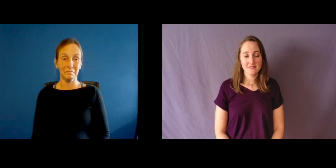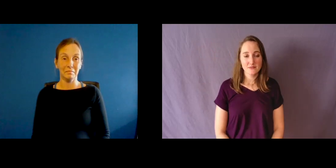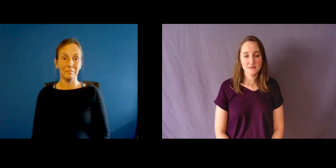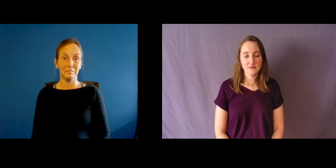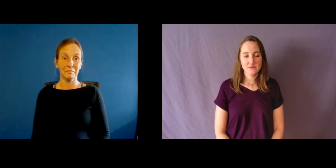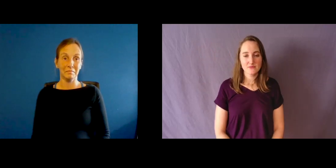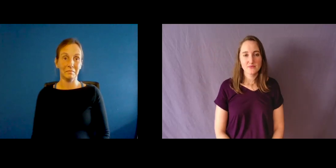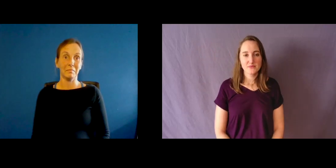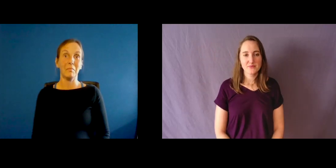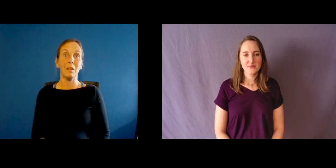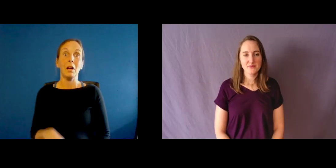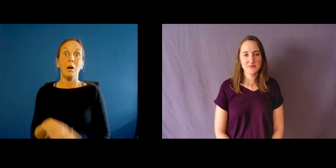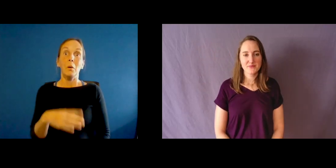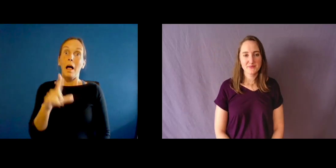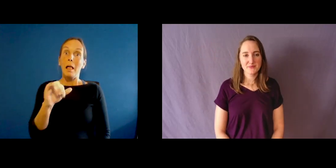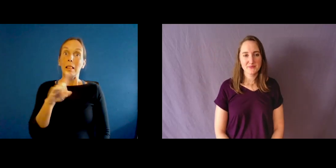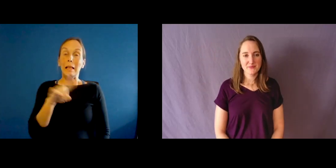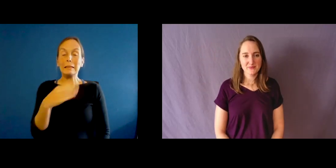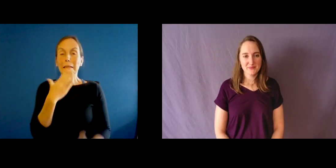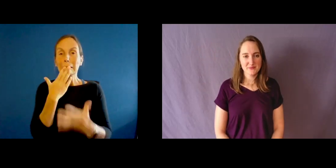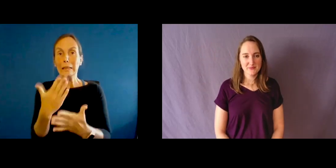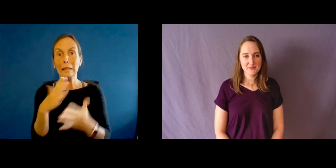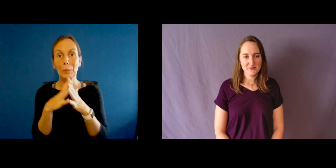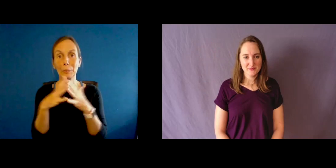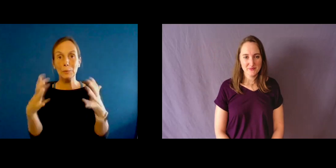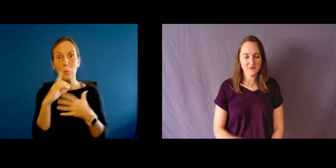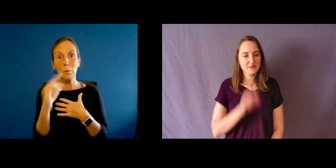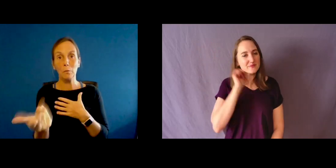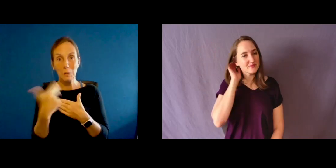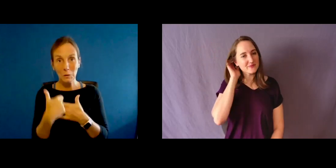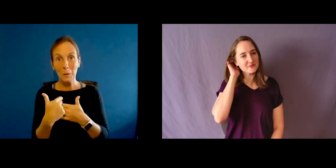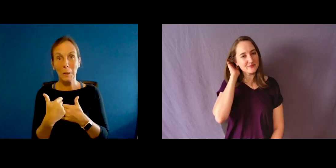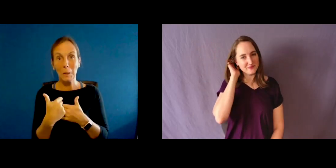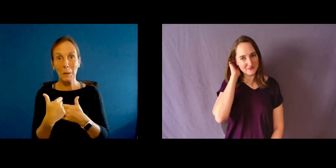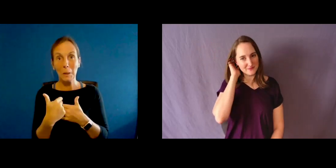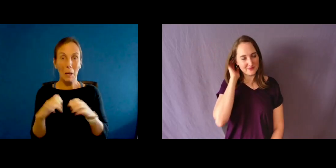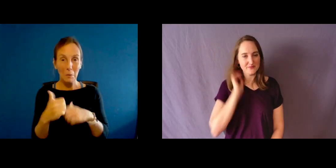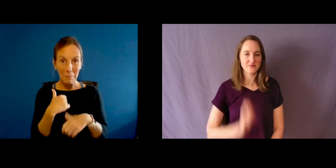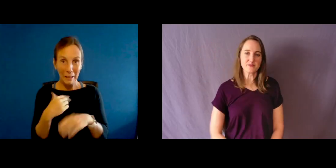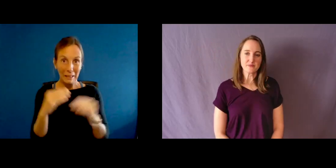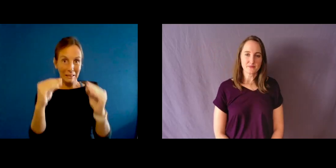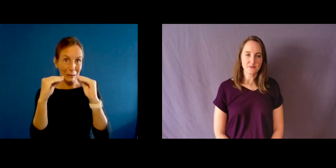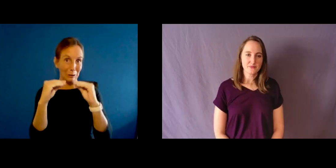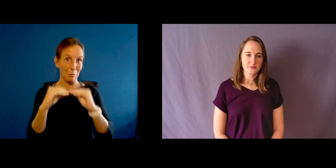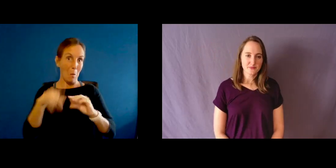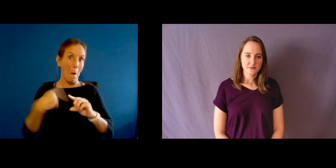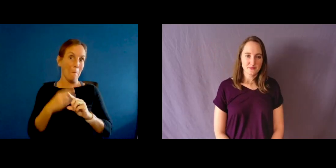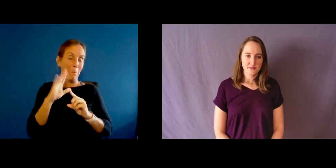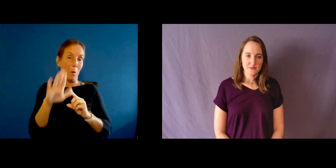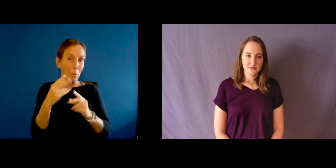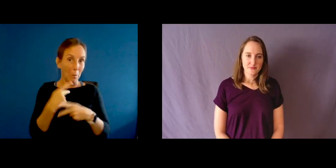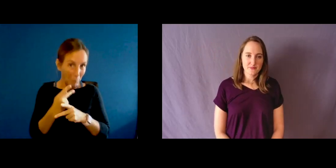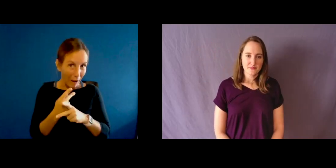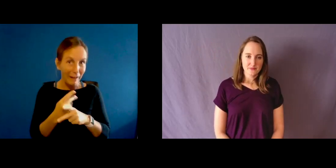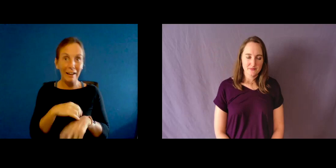Awesome. Well, Liz, thank you so much for joining me and teaching me a little bit more about your company. I love the